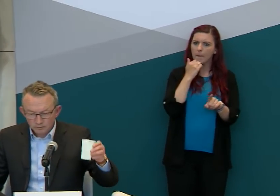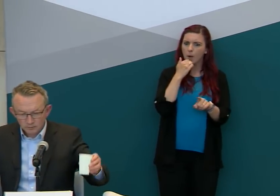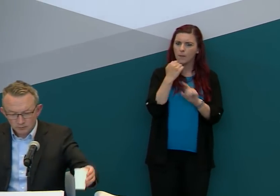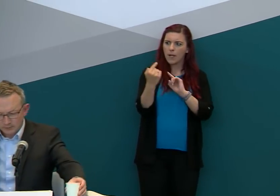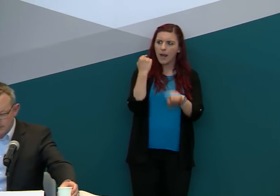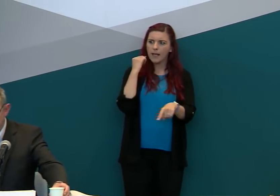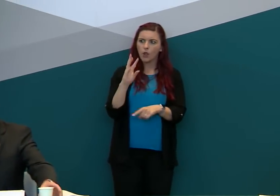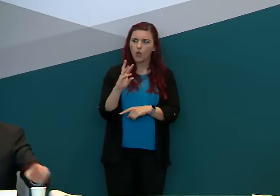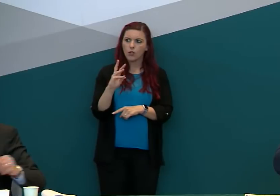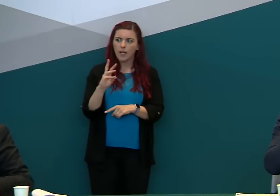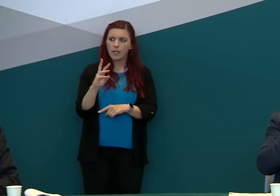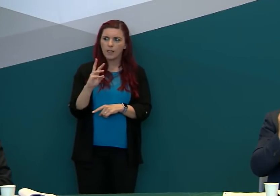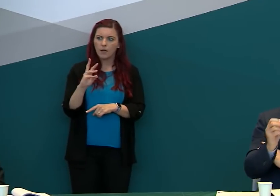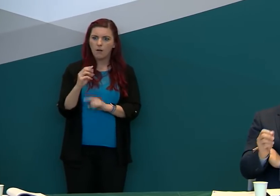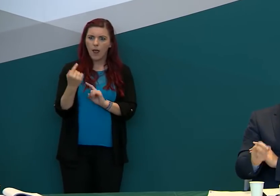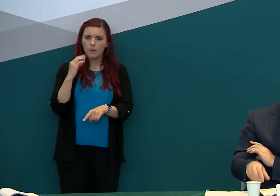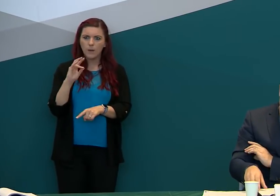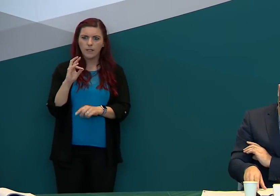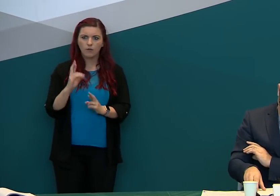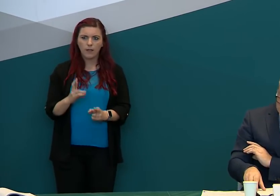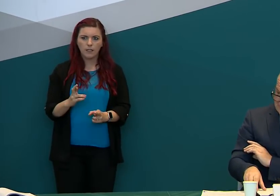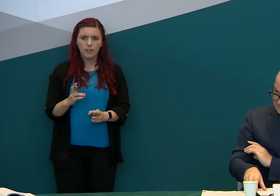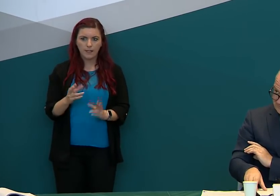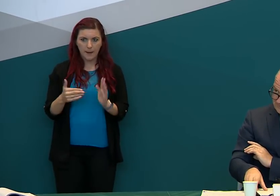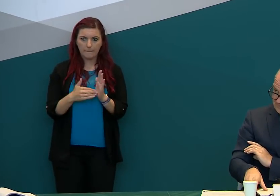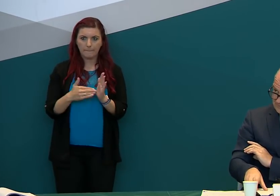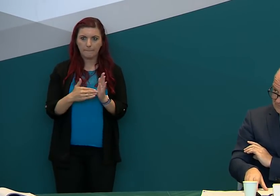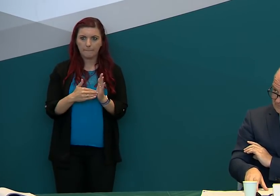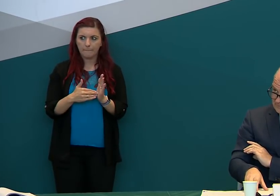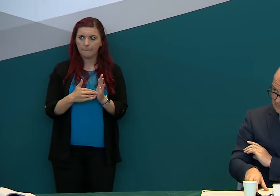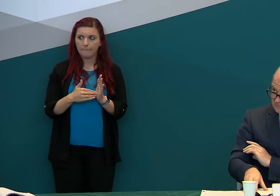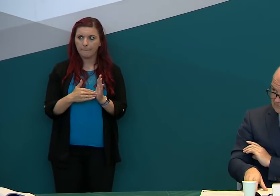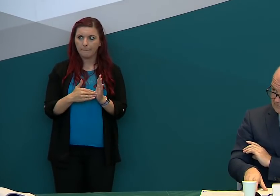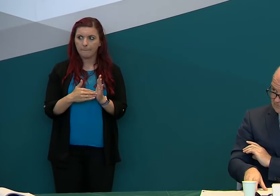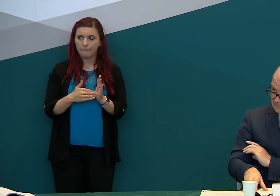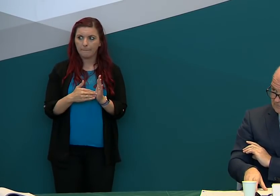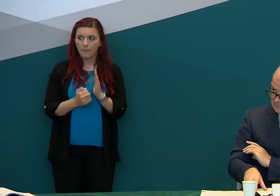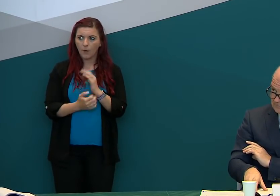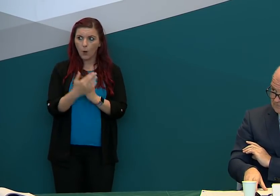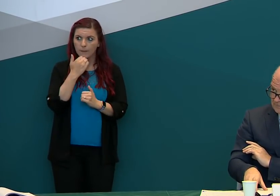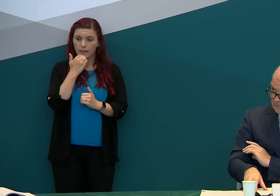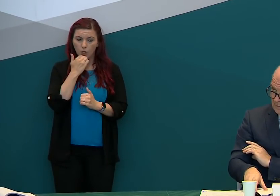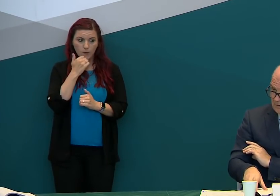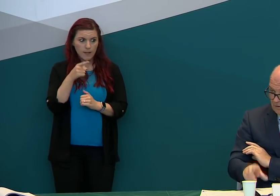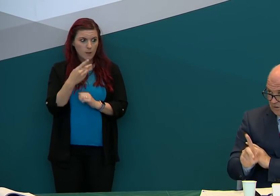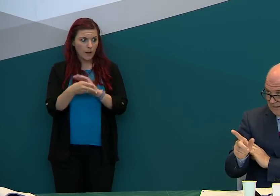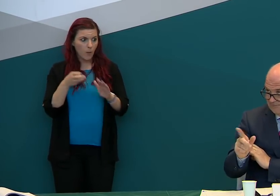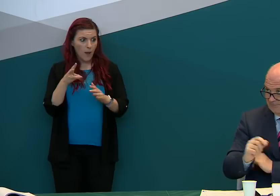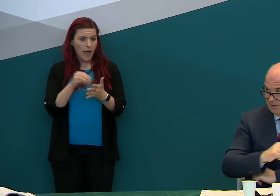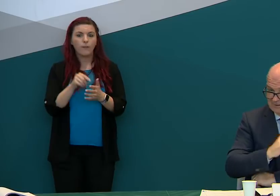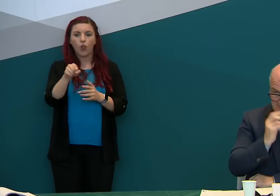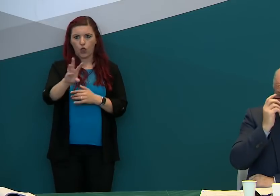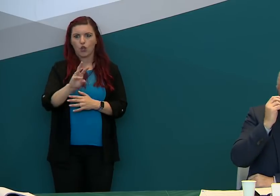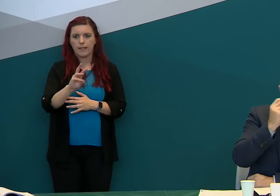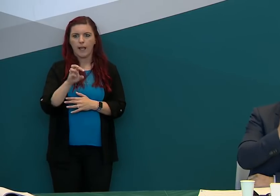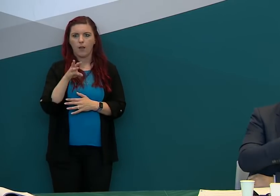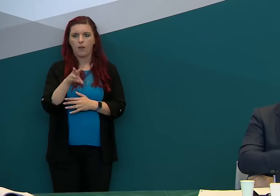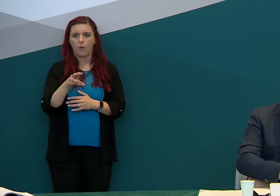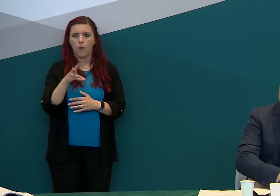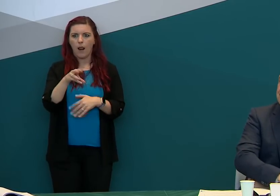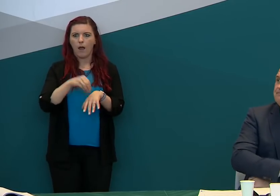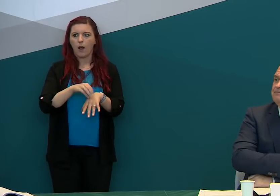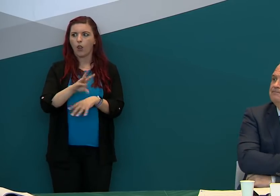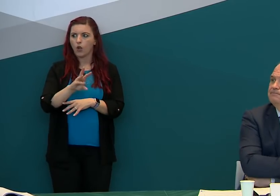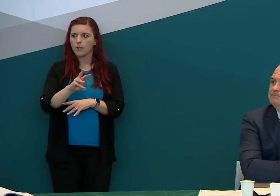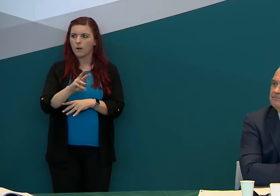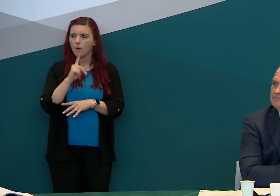They're as of midnight last Wednesday, is that correct? Yes. And we'll have updated figures for this week on Thursday, is that Thursday. Okay, perfect. Can I just ask,